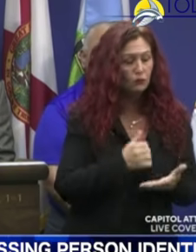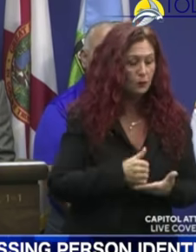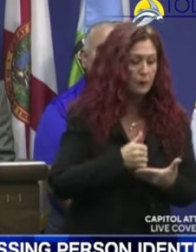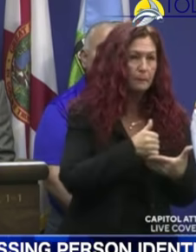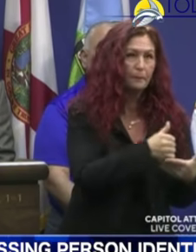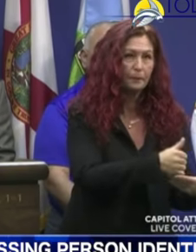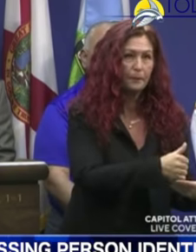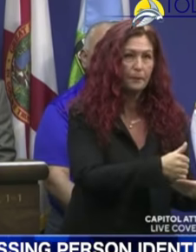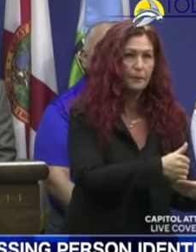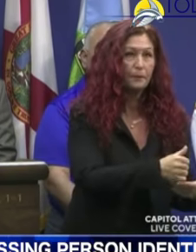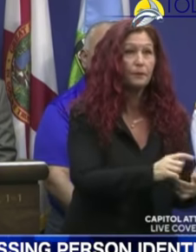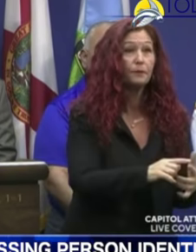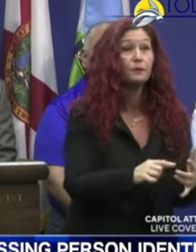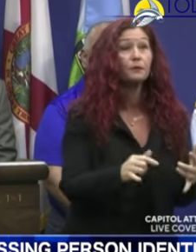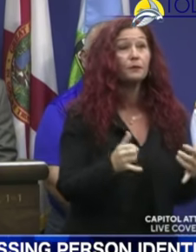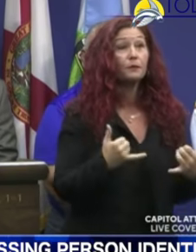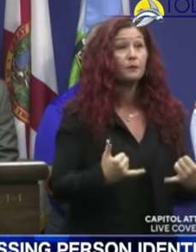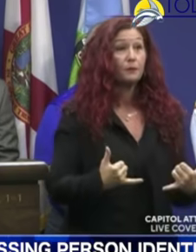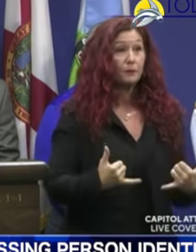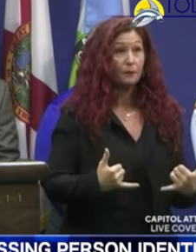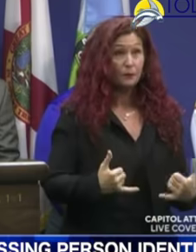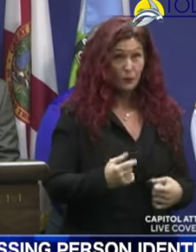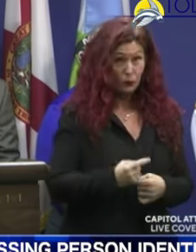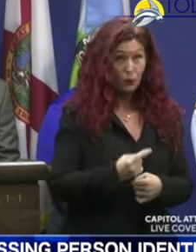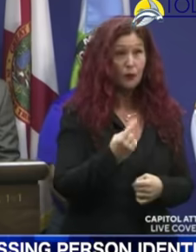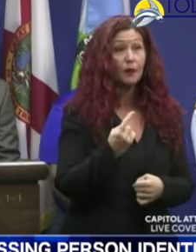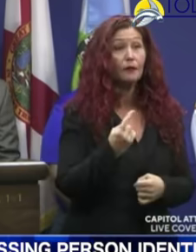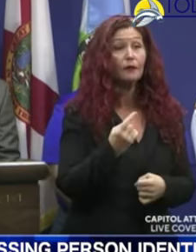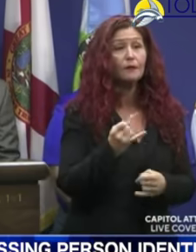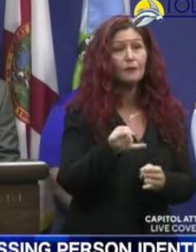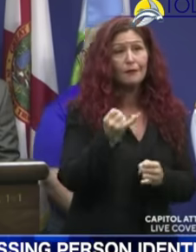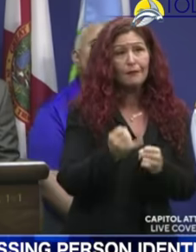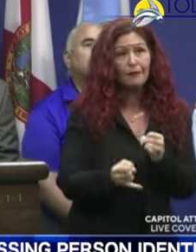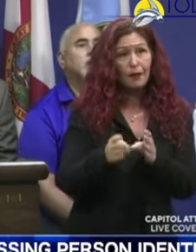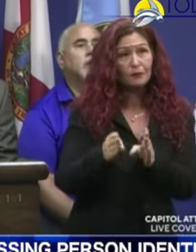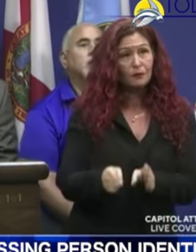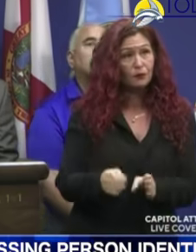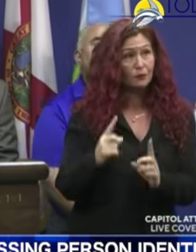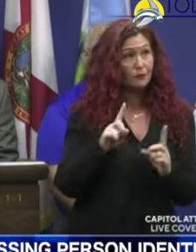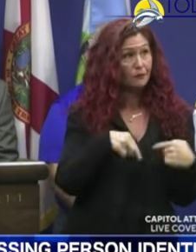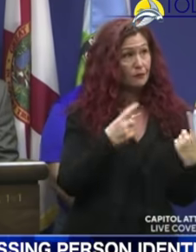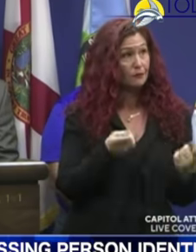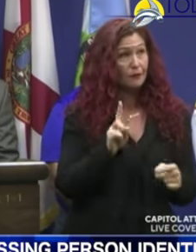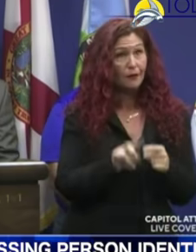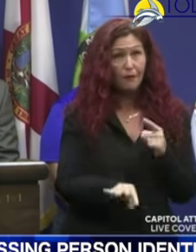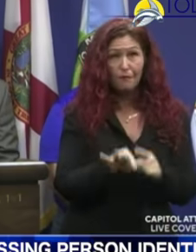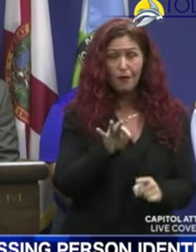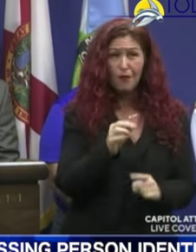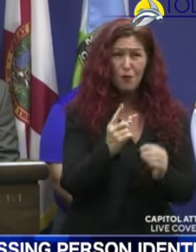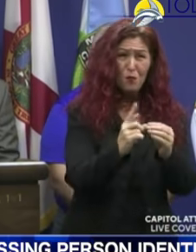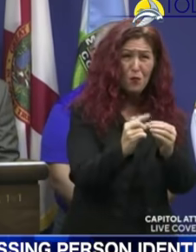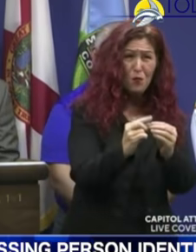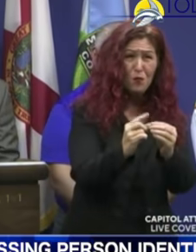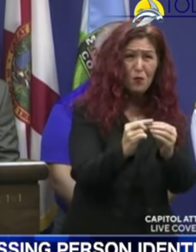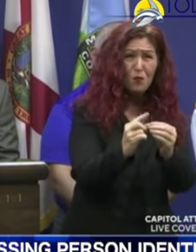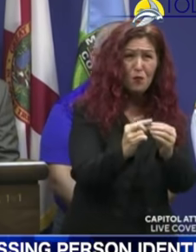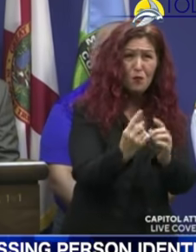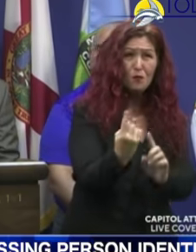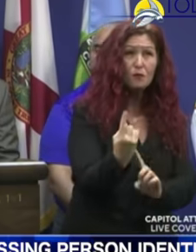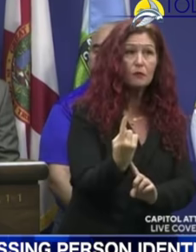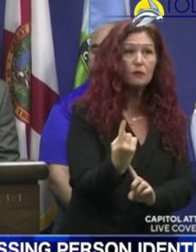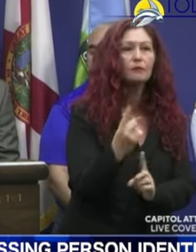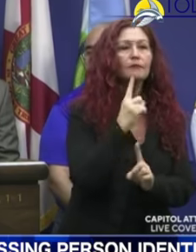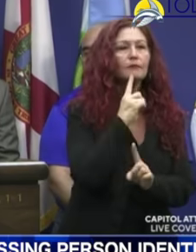last remaining missing person has now been accounted for and identified and the family notified.